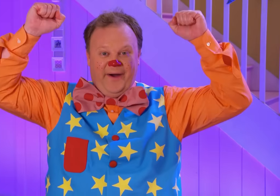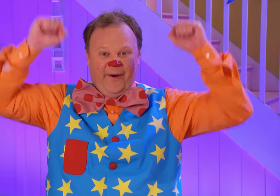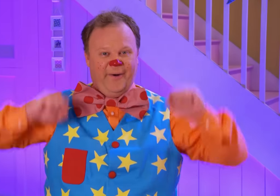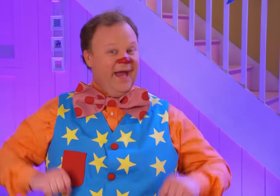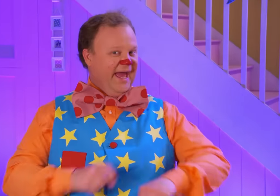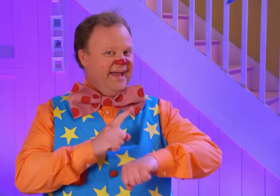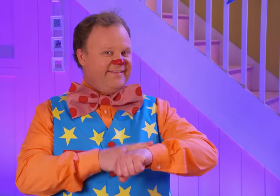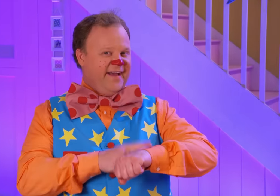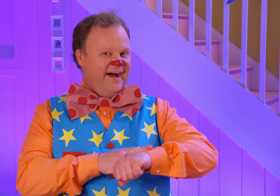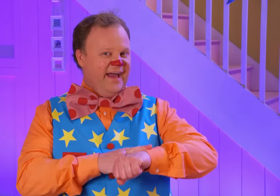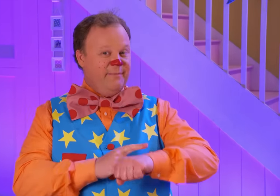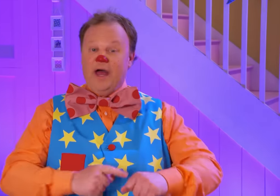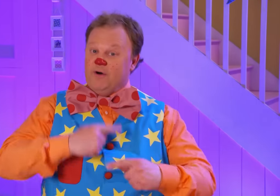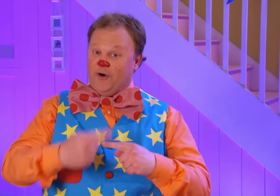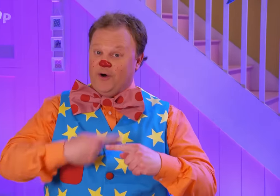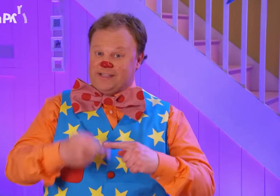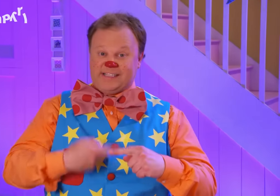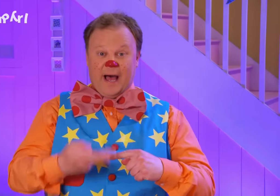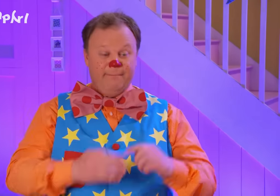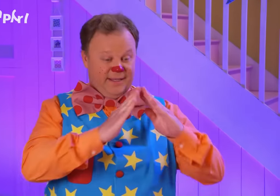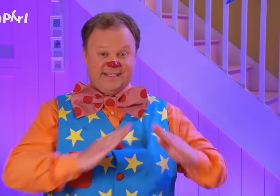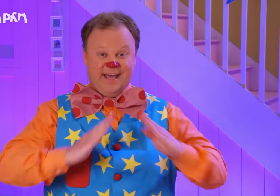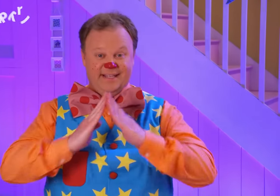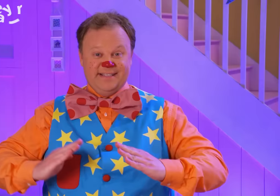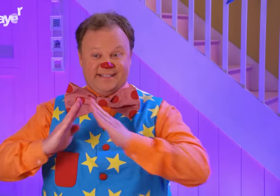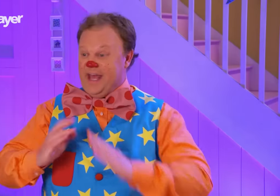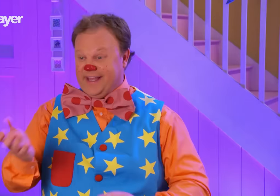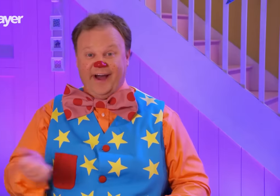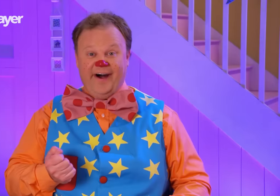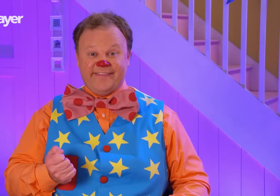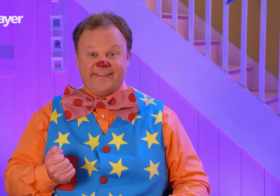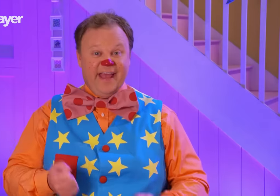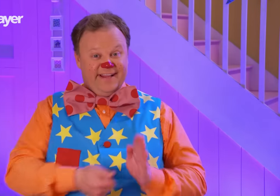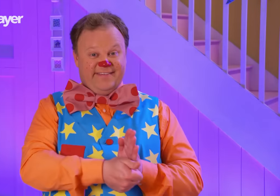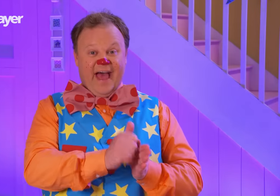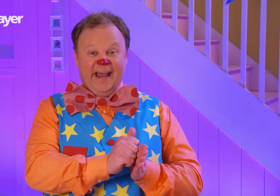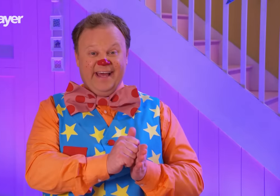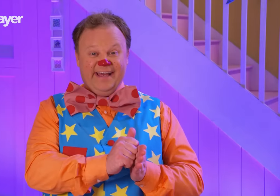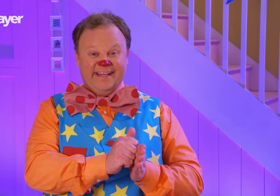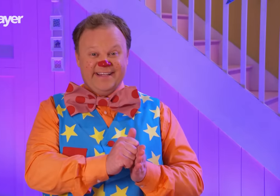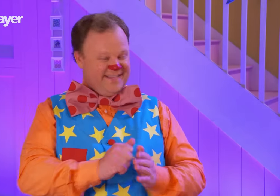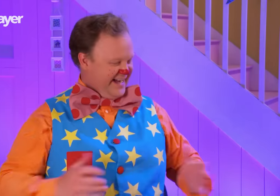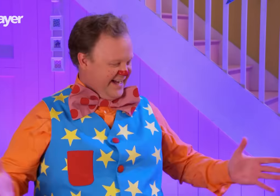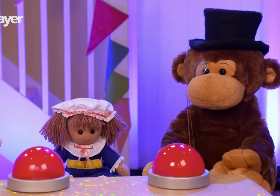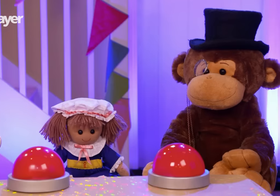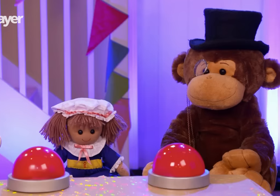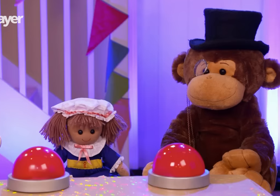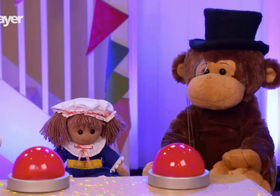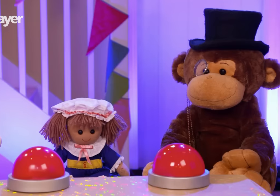woohoo! It's time for Tumbleton's Got Talent. Now,